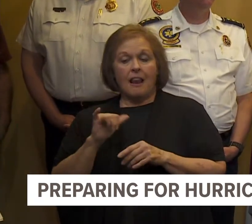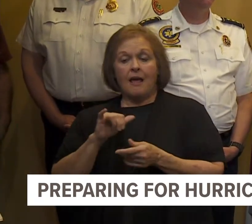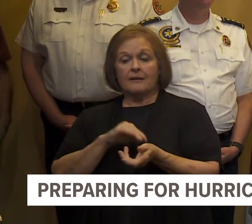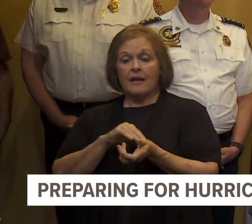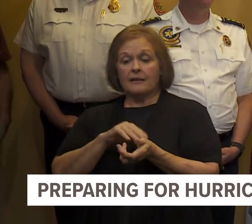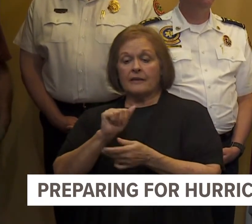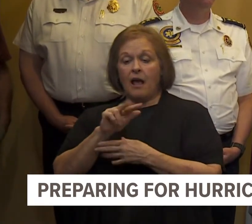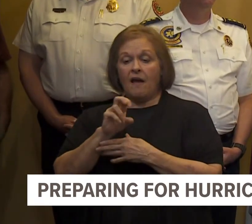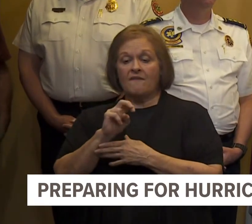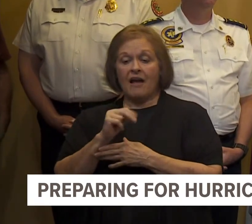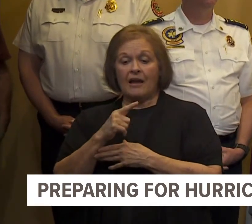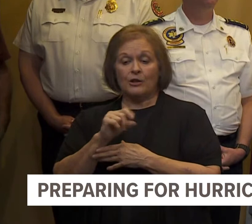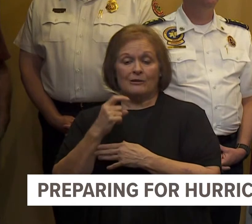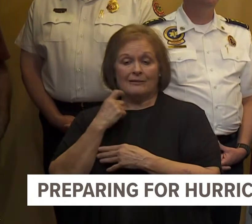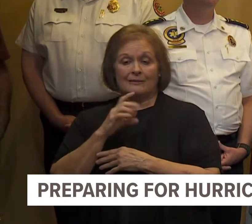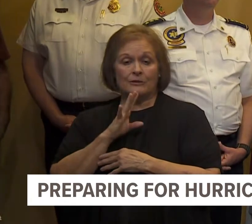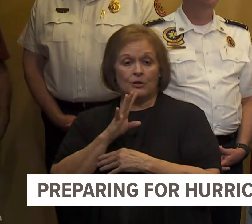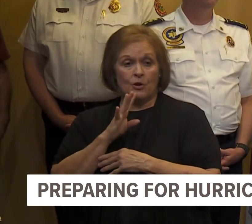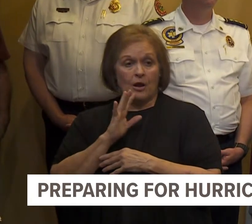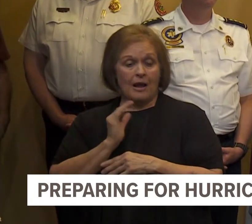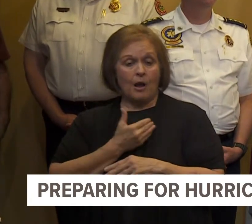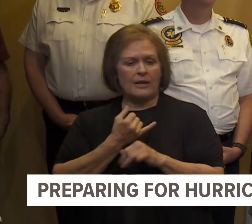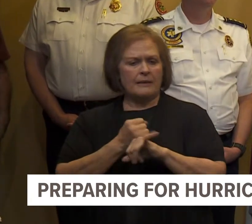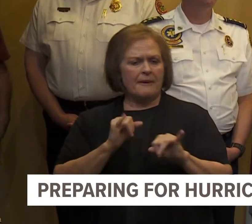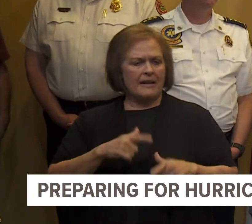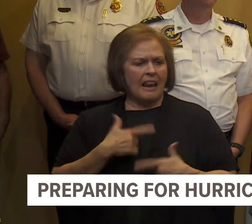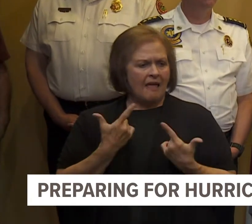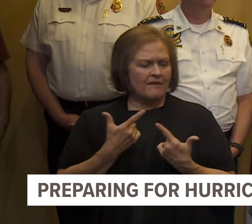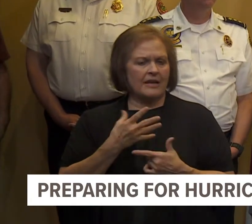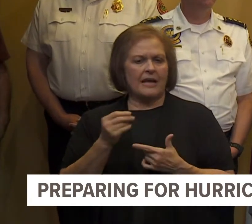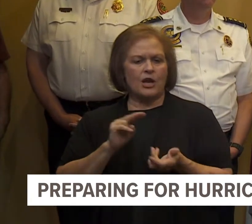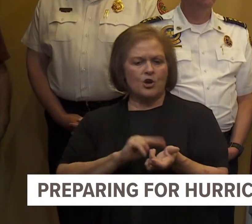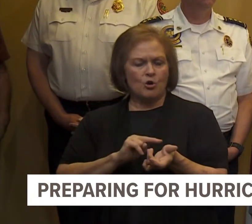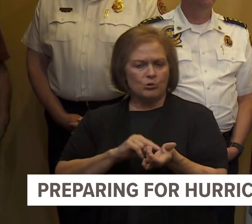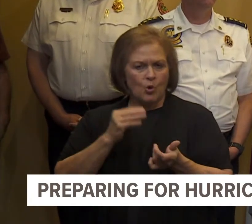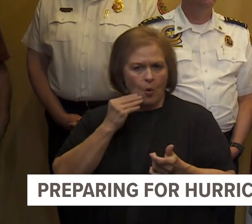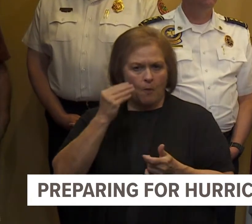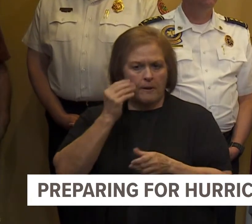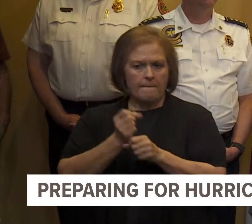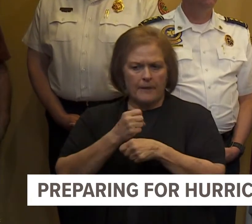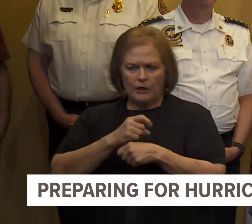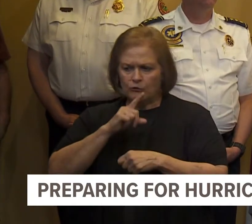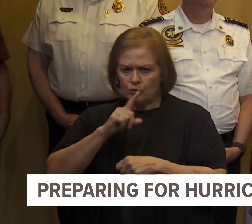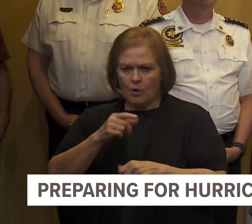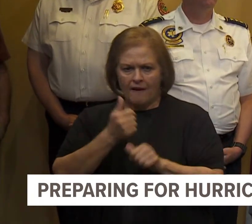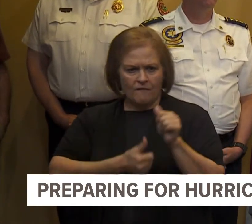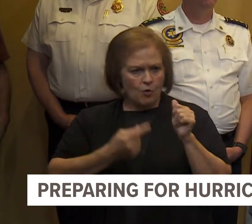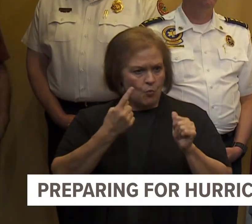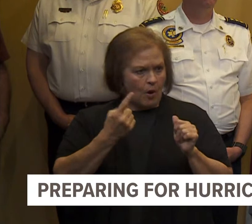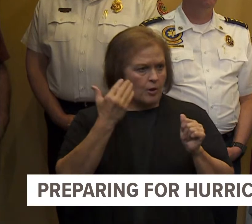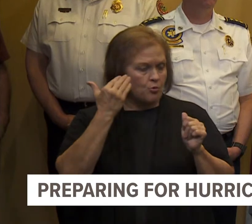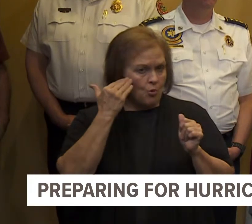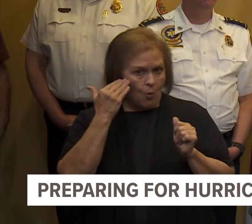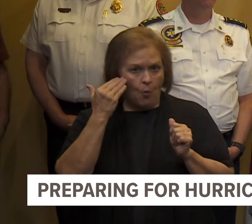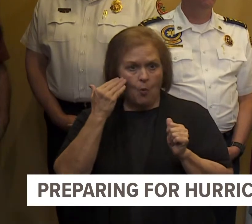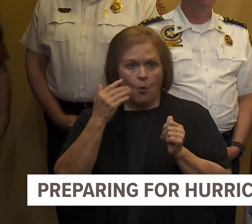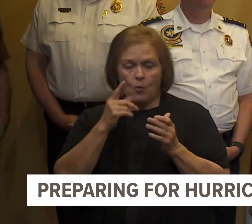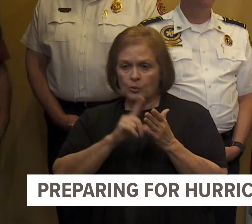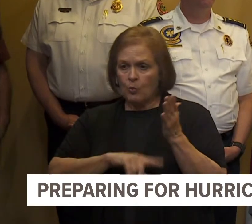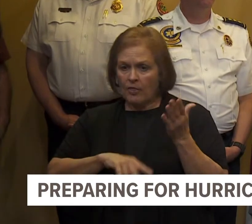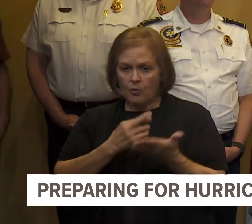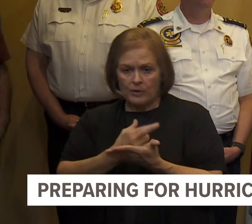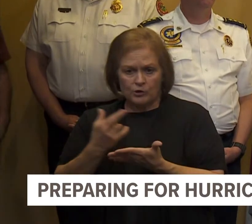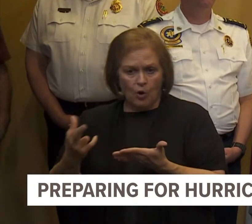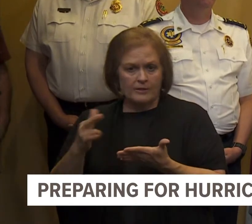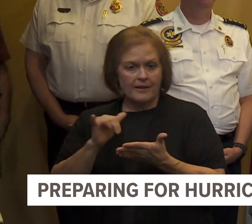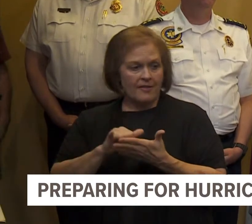with our independent living as well as our nursing homes, to make sure that everybody knows what the resources